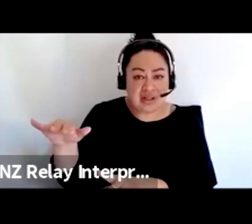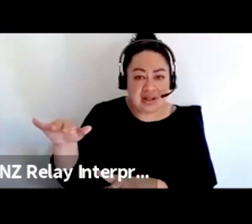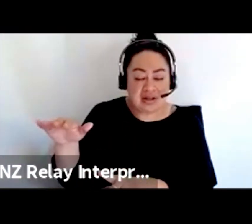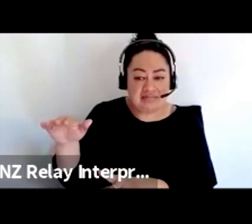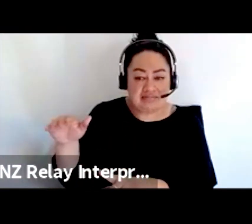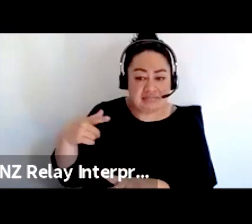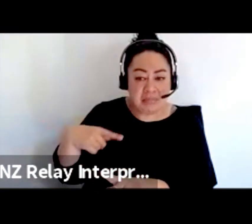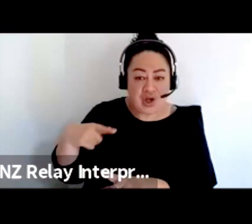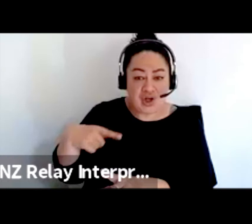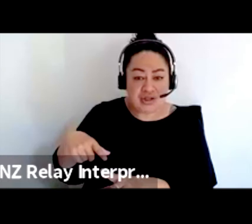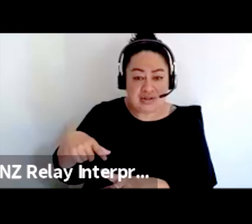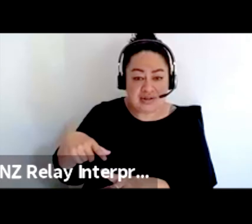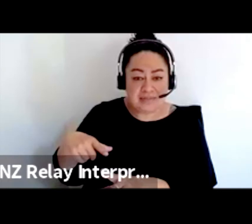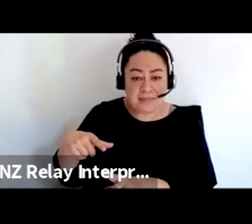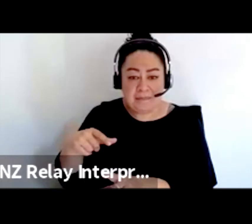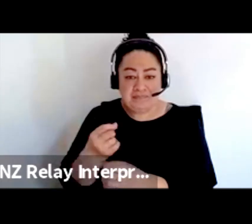there is so much,